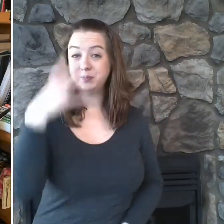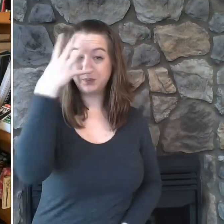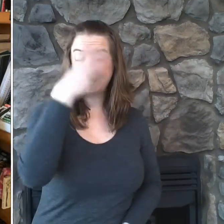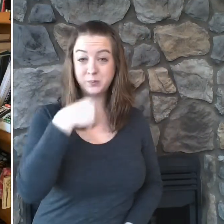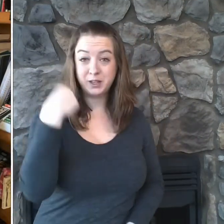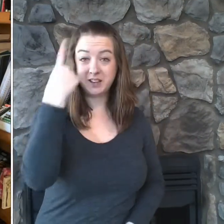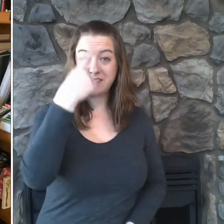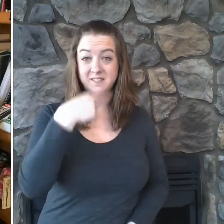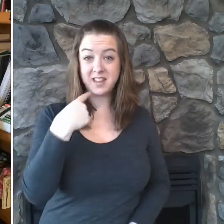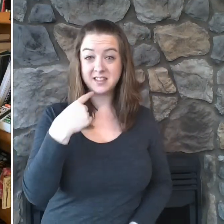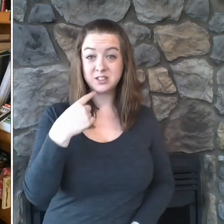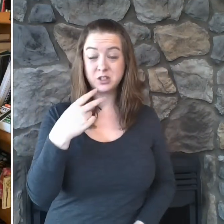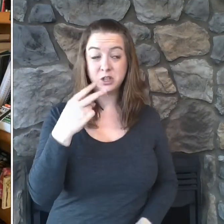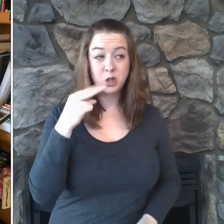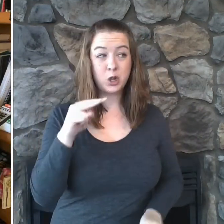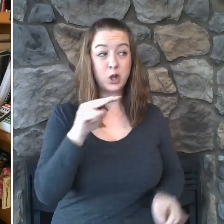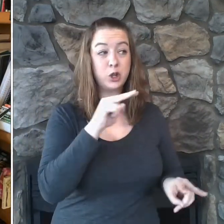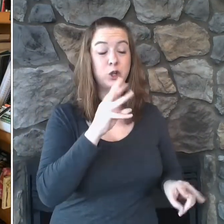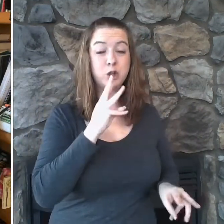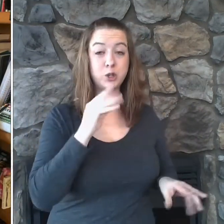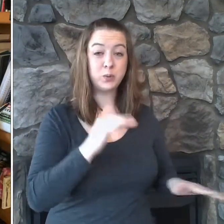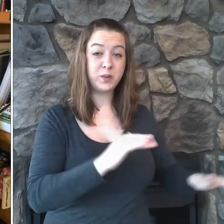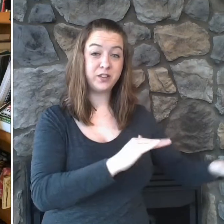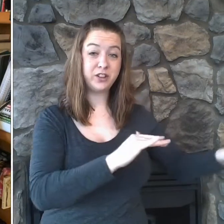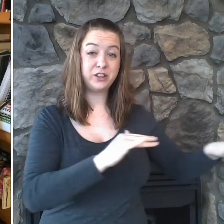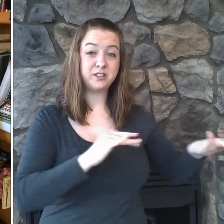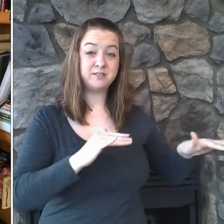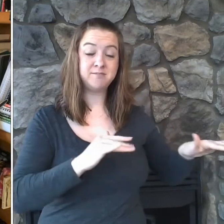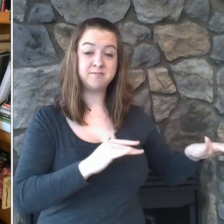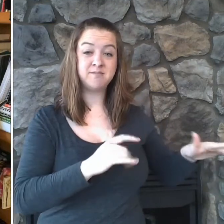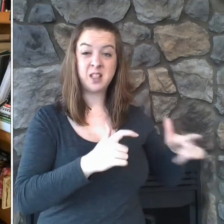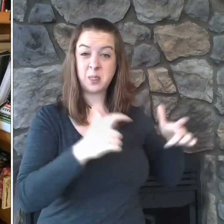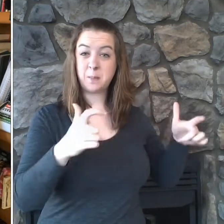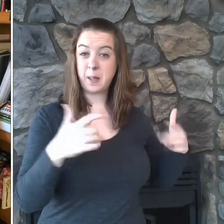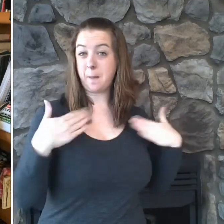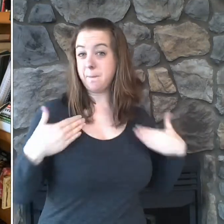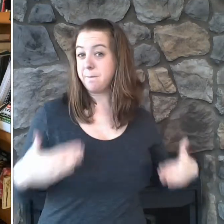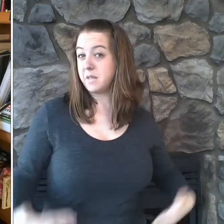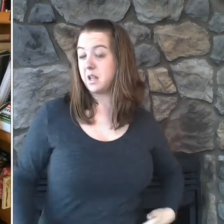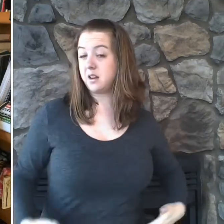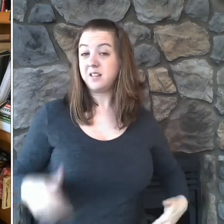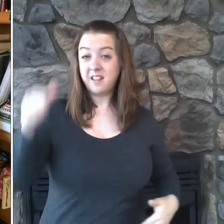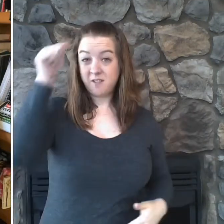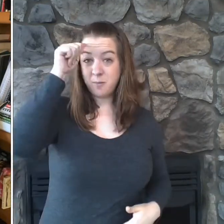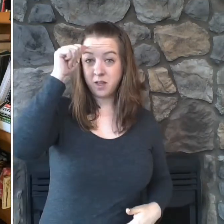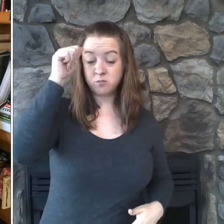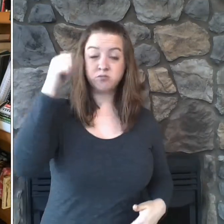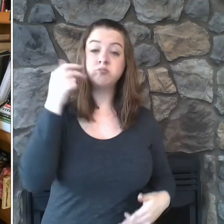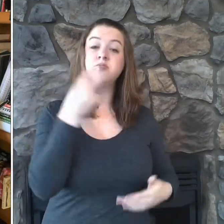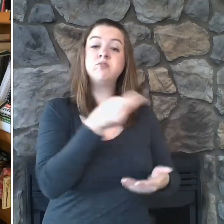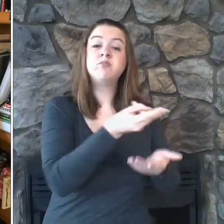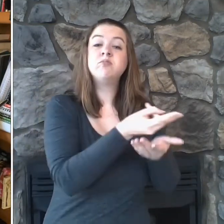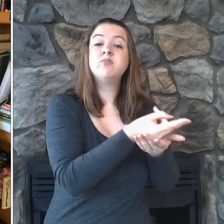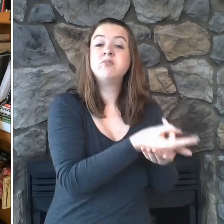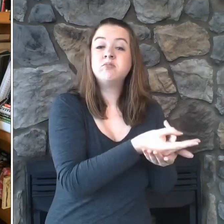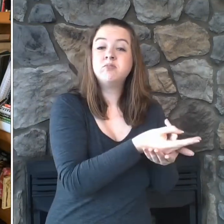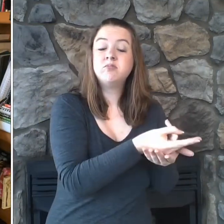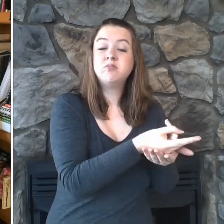Pretty Face turned to look at the river. The huge body of a Mankamek was floating